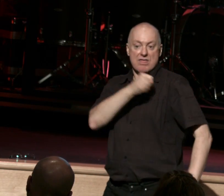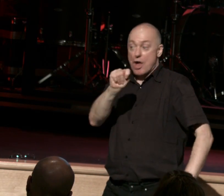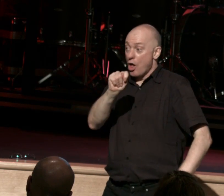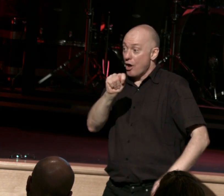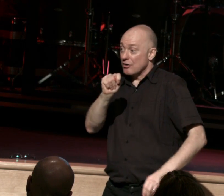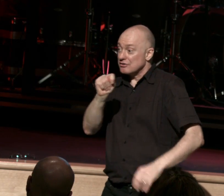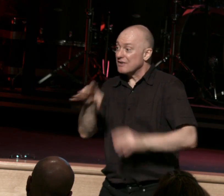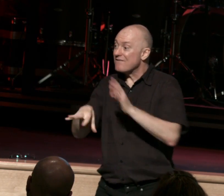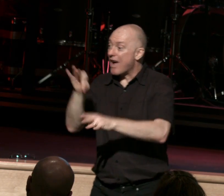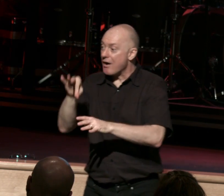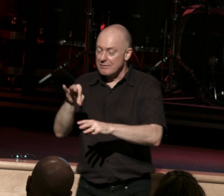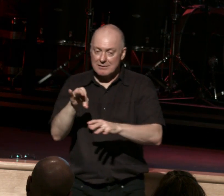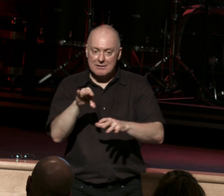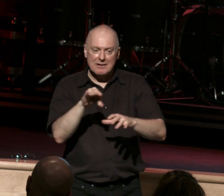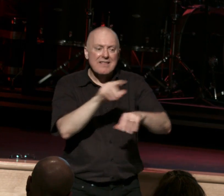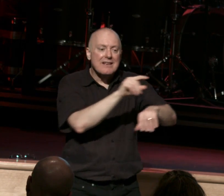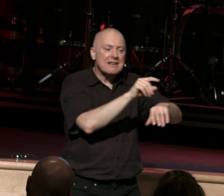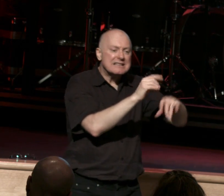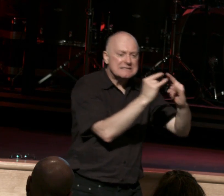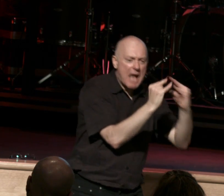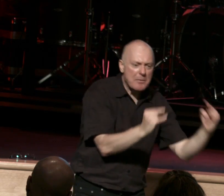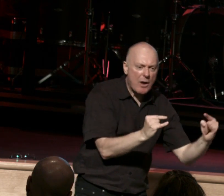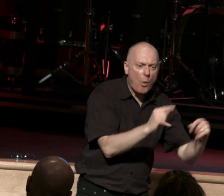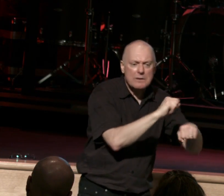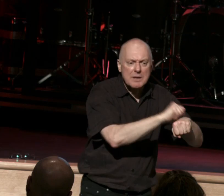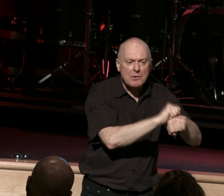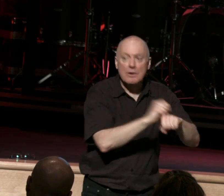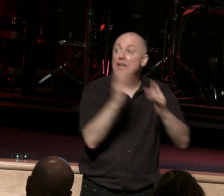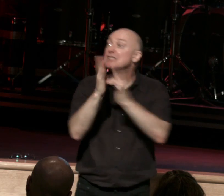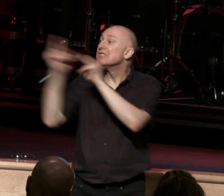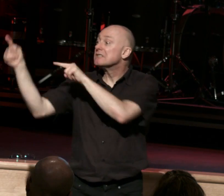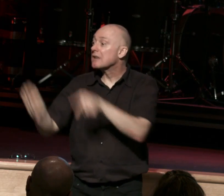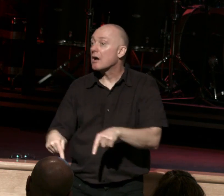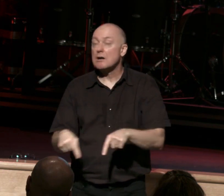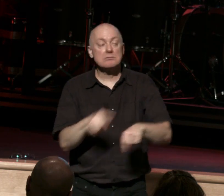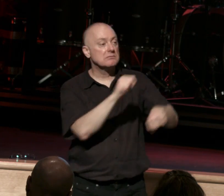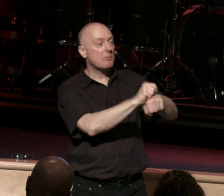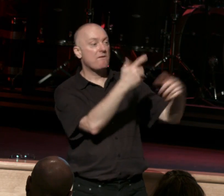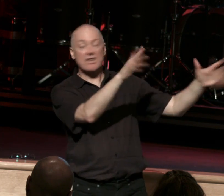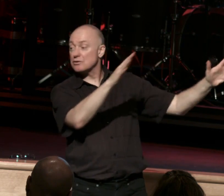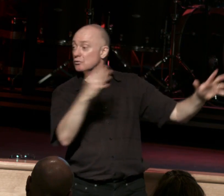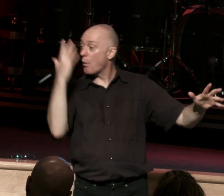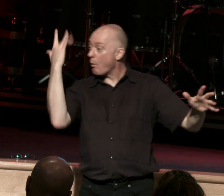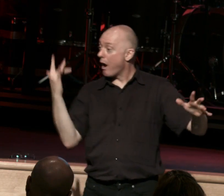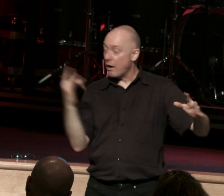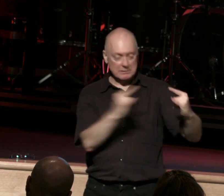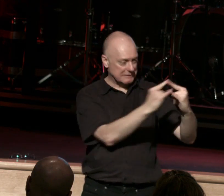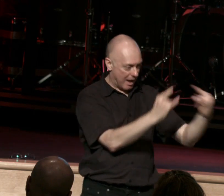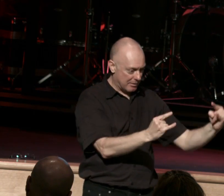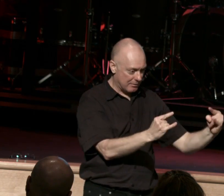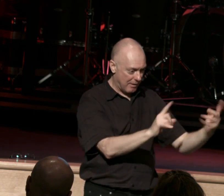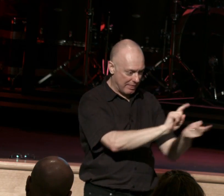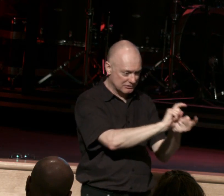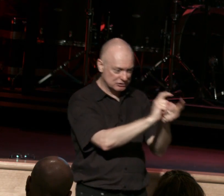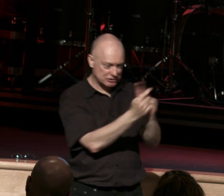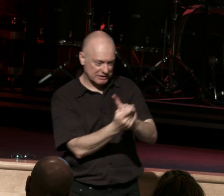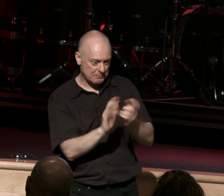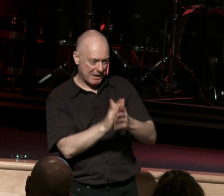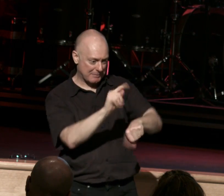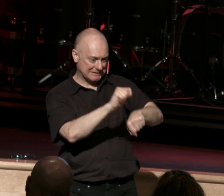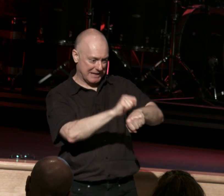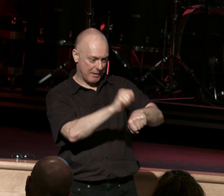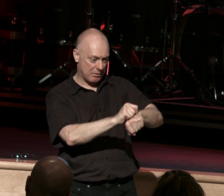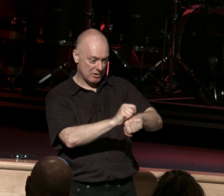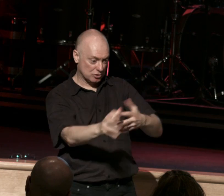theology found within the temple or the tabernacle. Remember this? When Jesus Christ comes, the temple is no more. Why? The tabernacle started. It was changed into